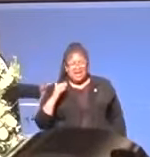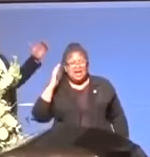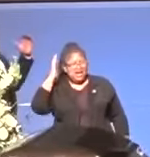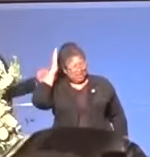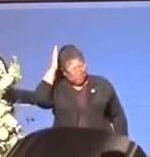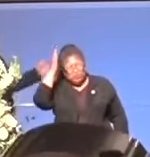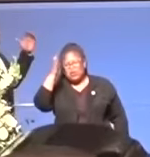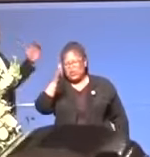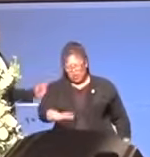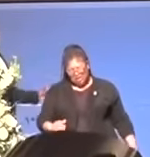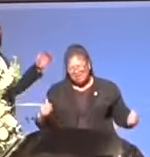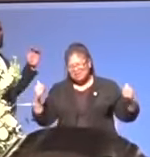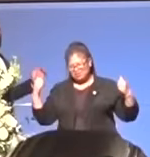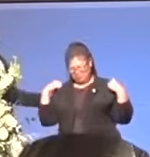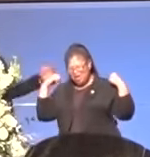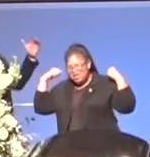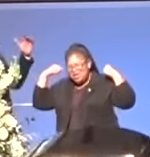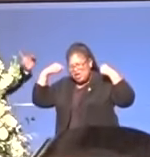Heat. Heat.